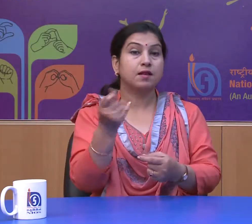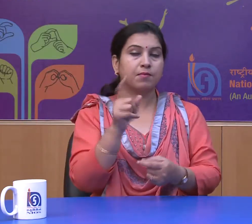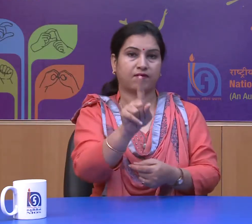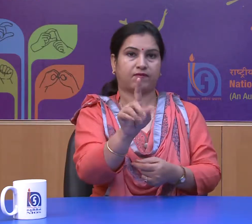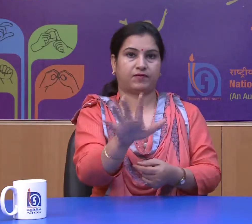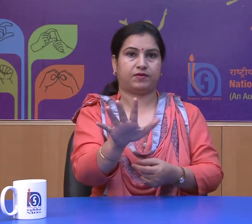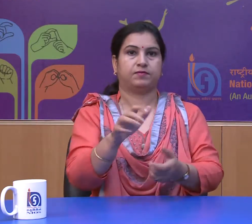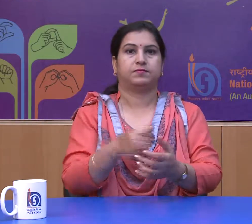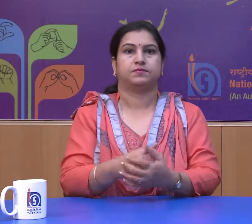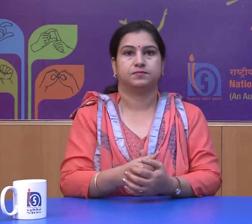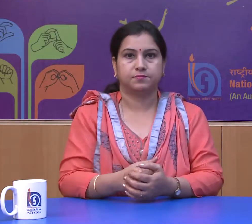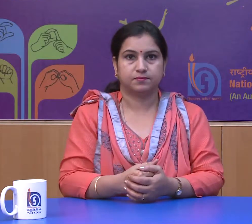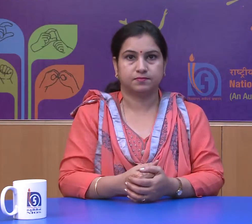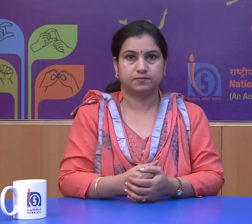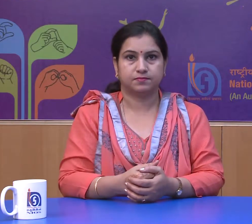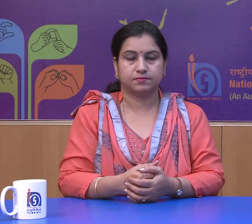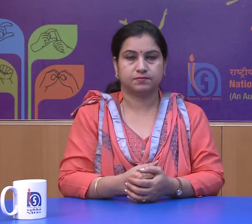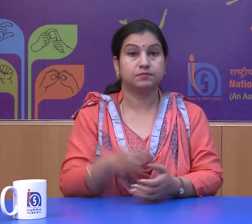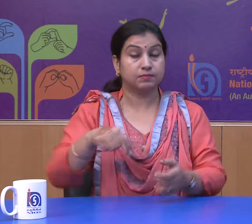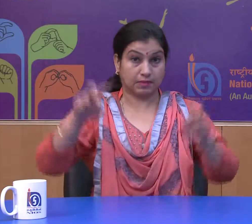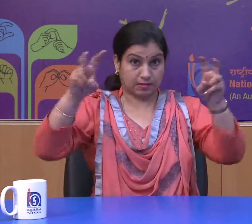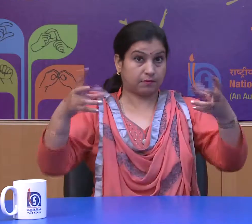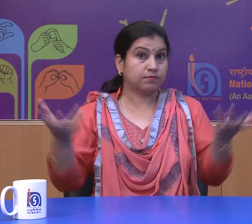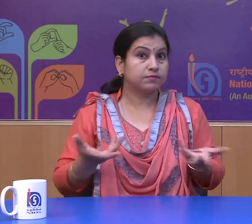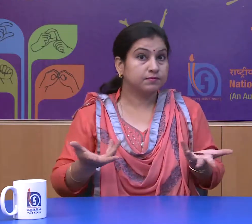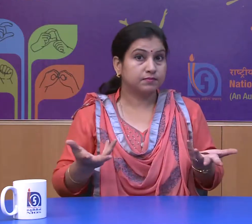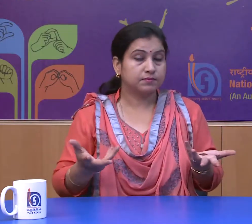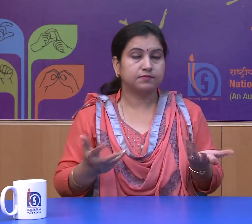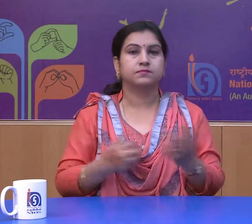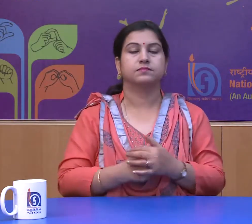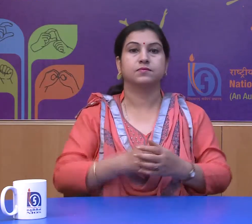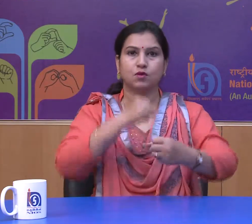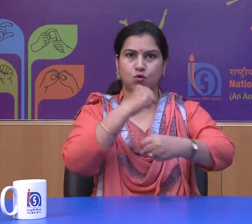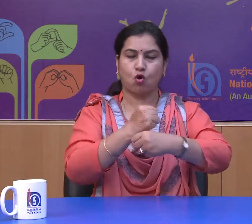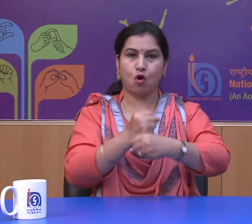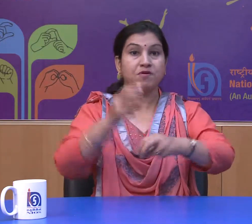15. The title of the lesson is Government of India.